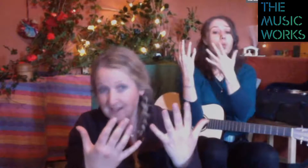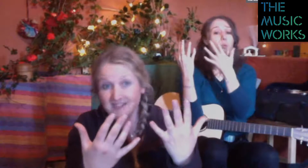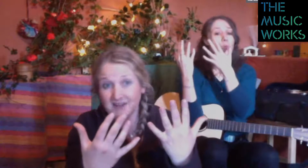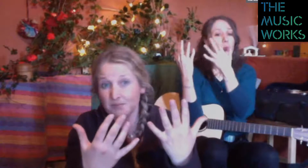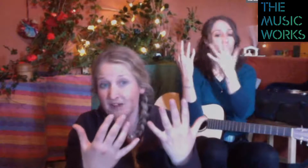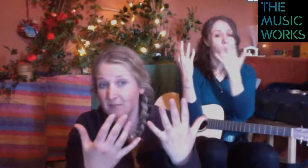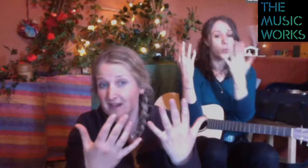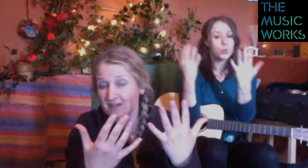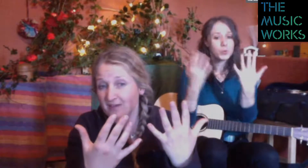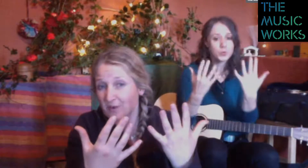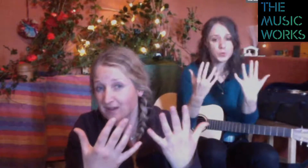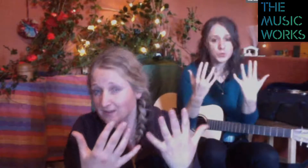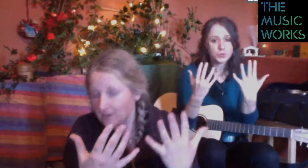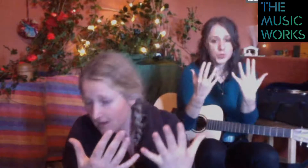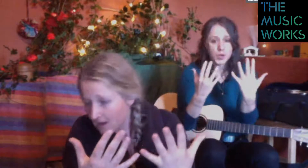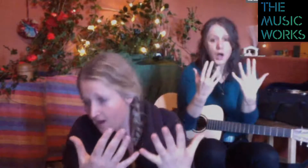Deep breath and back the other way.